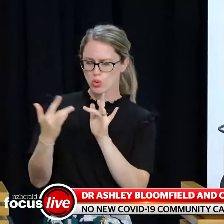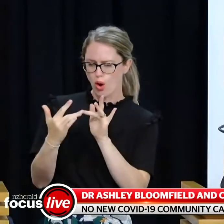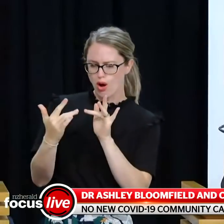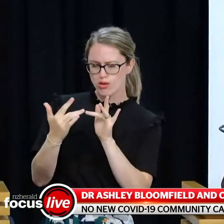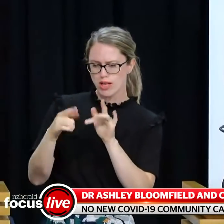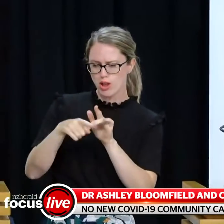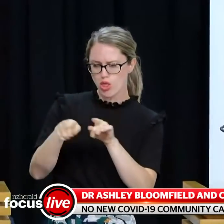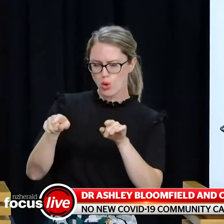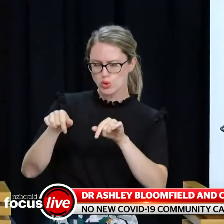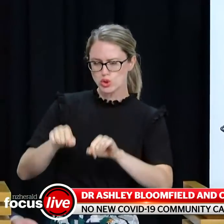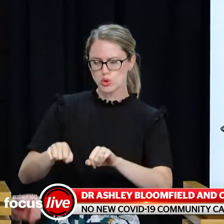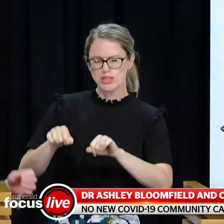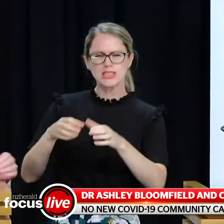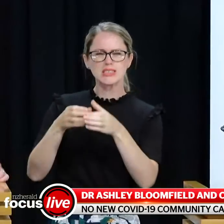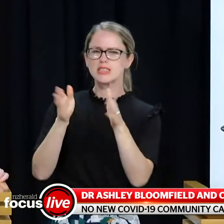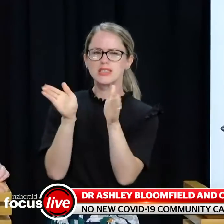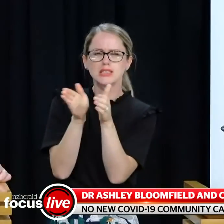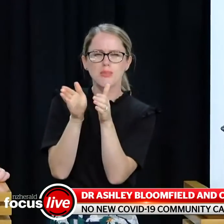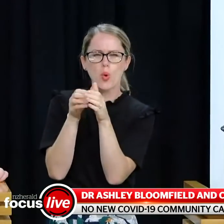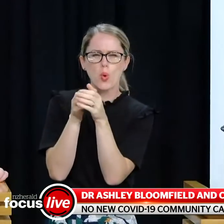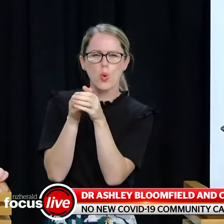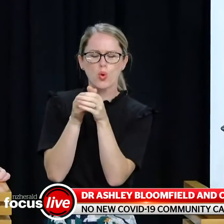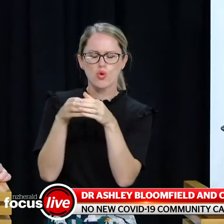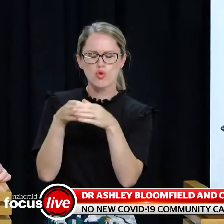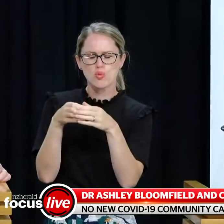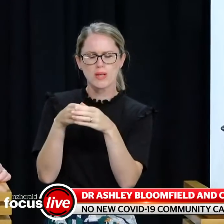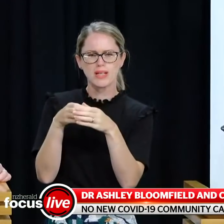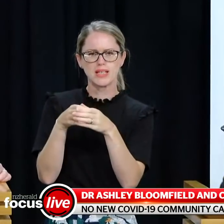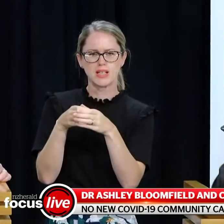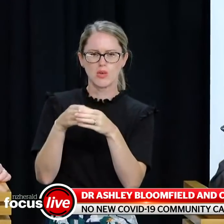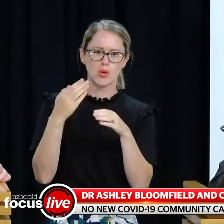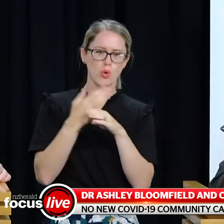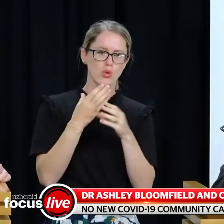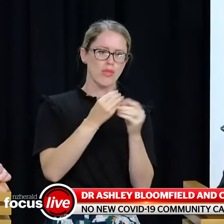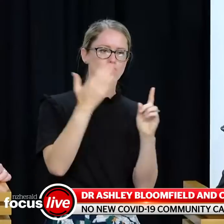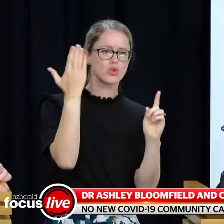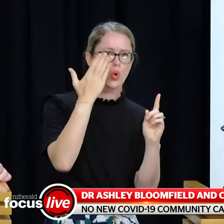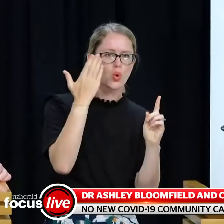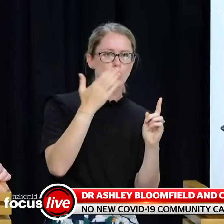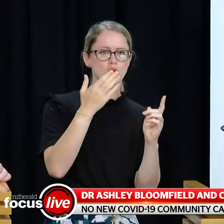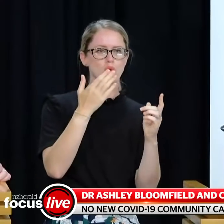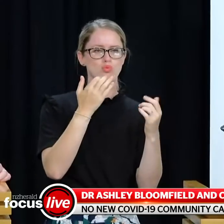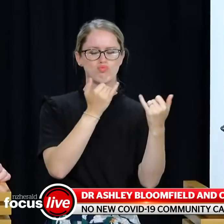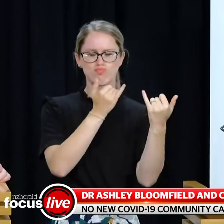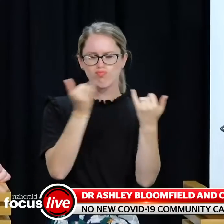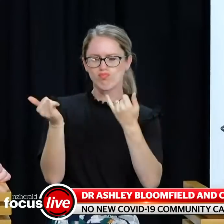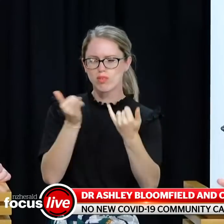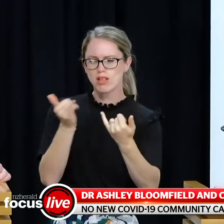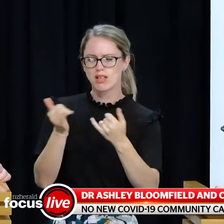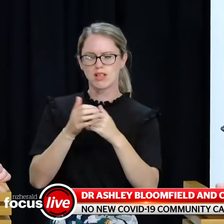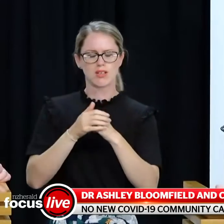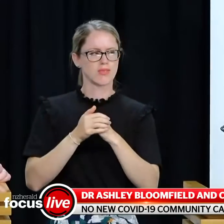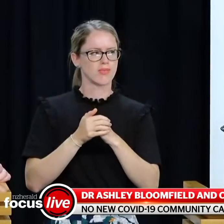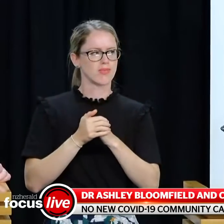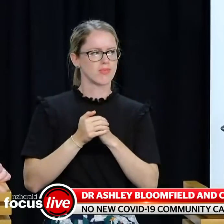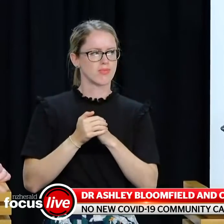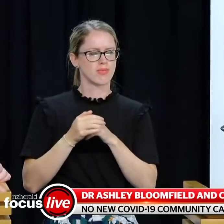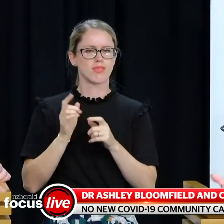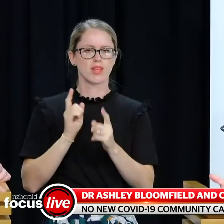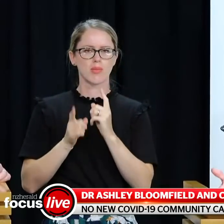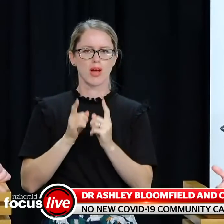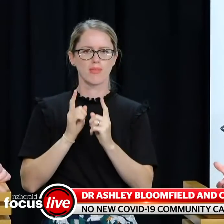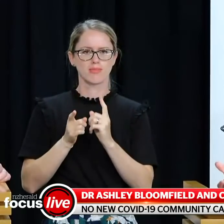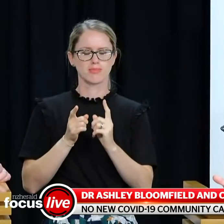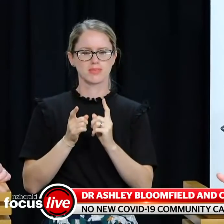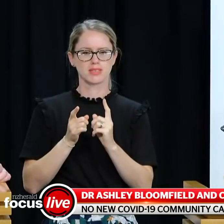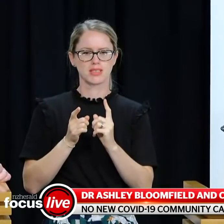these students, the small number, we had worked with the school to get alternative numbers. We had even, I know in at least one instance